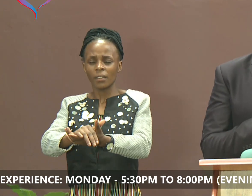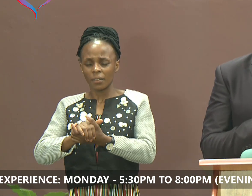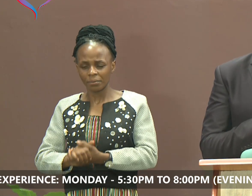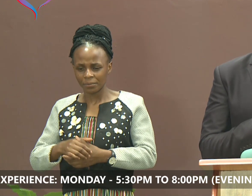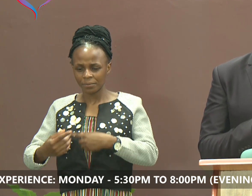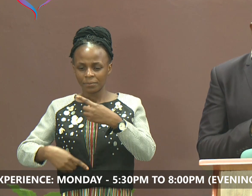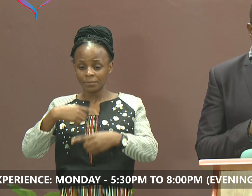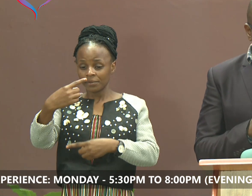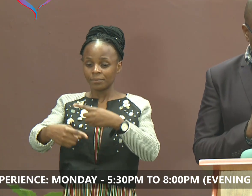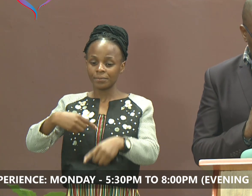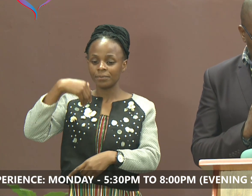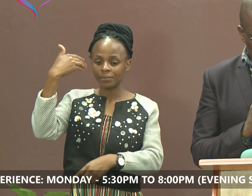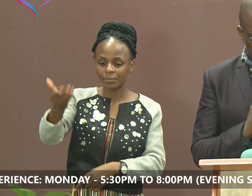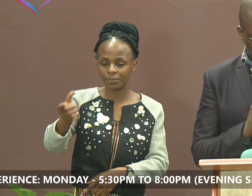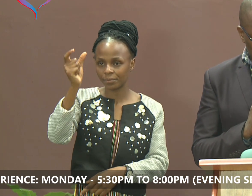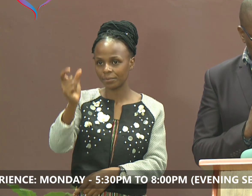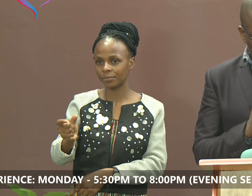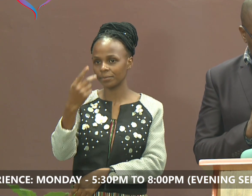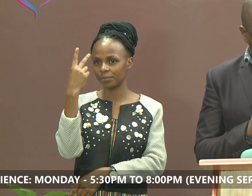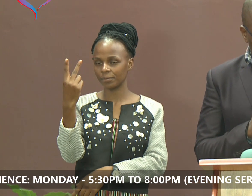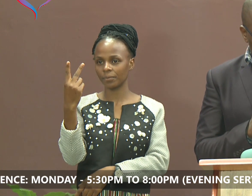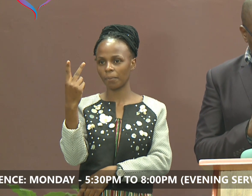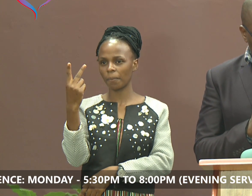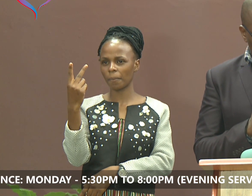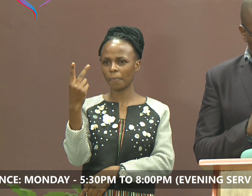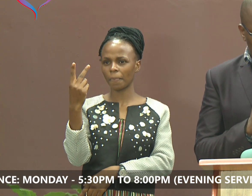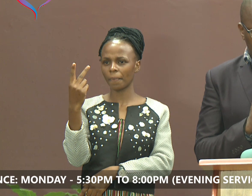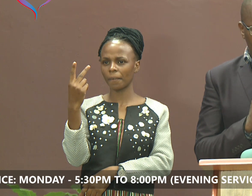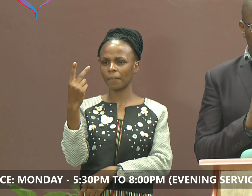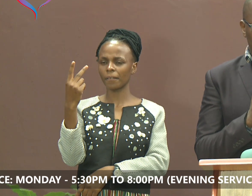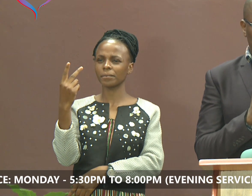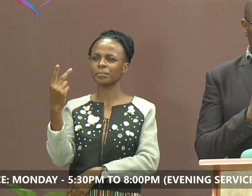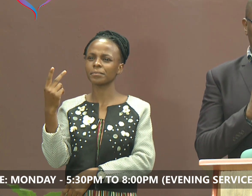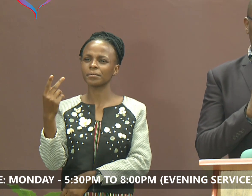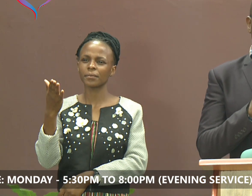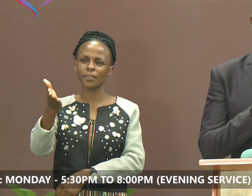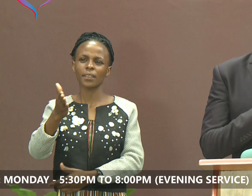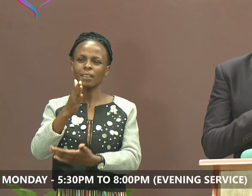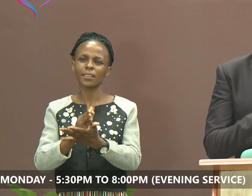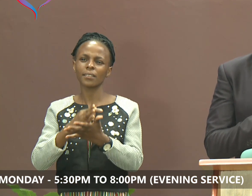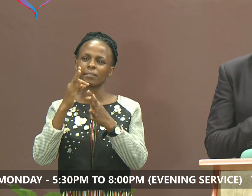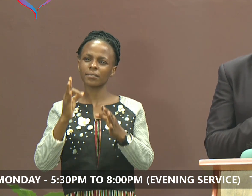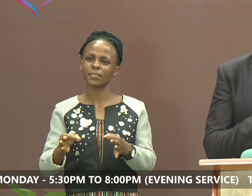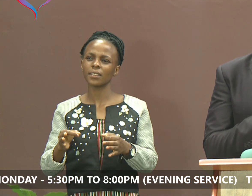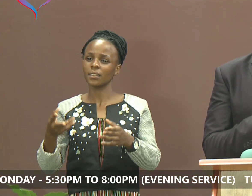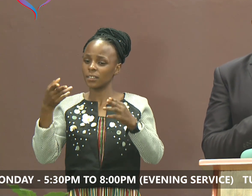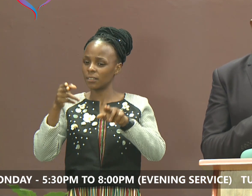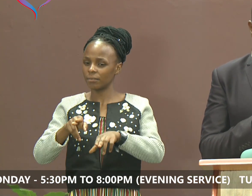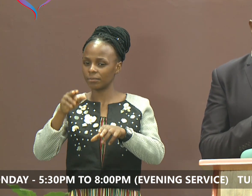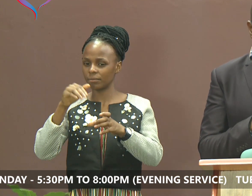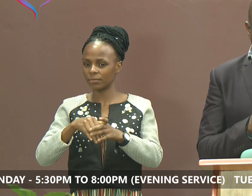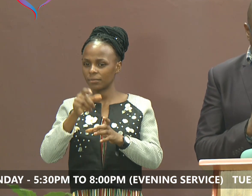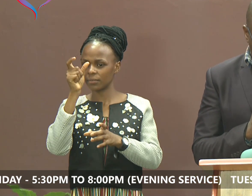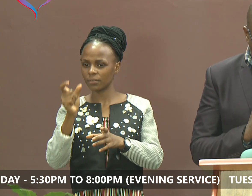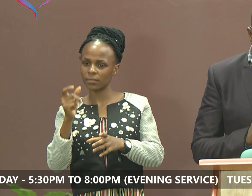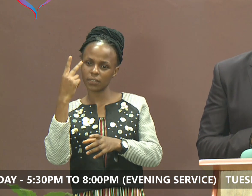2. N'olwekyo obufumbo bweyongerayo n'okusuuka ku ssuula ey'okubiri. There are some inventions that happen in chapter 2 and chapter 3